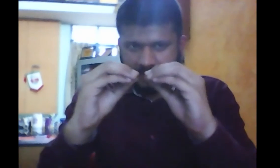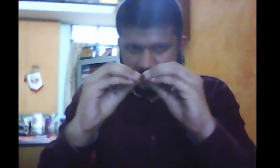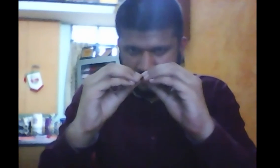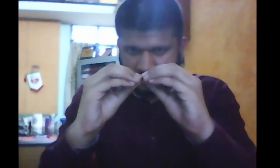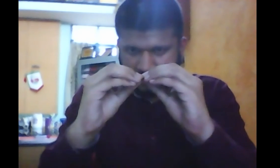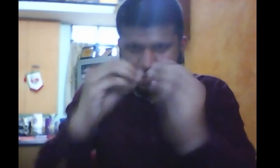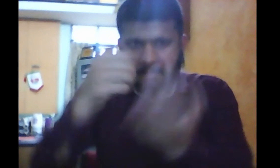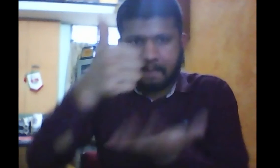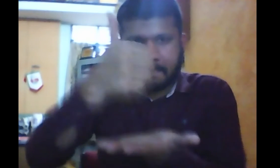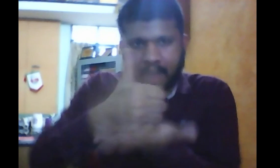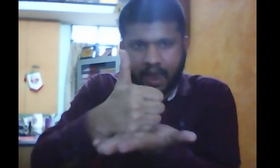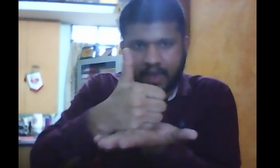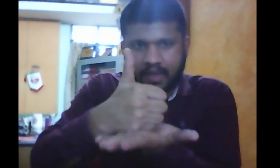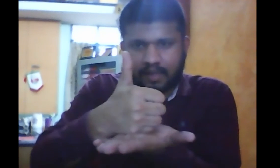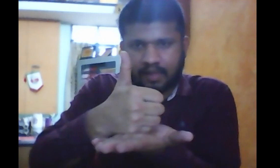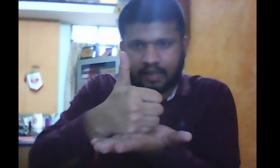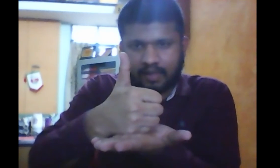This is bank.